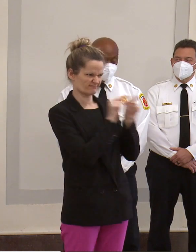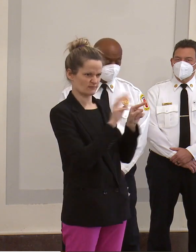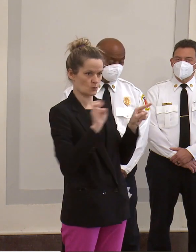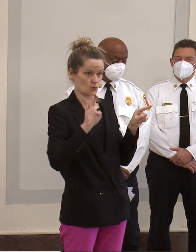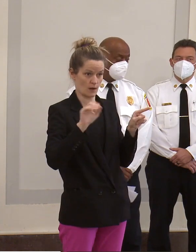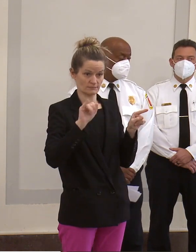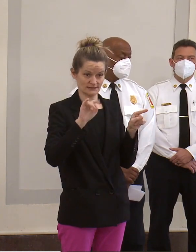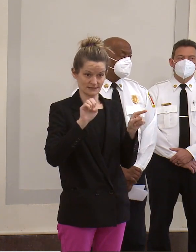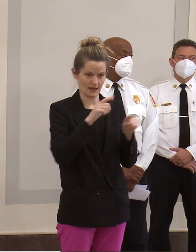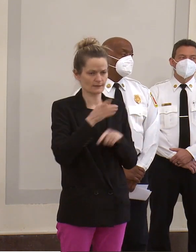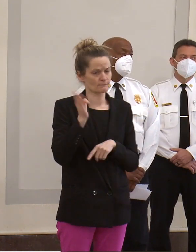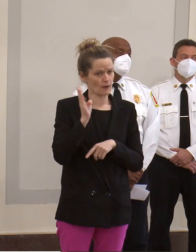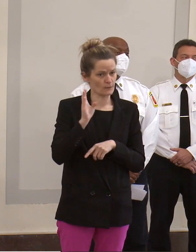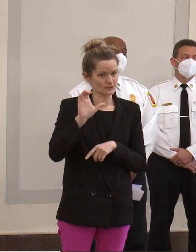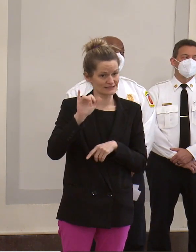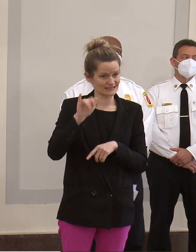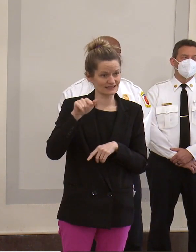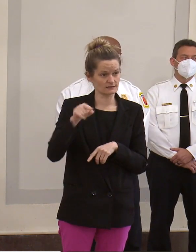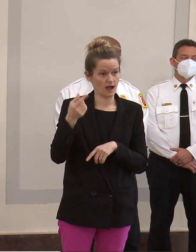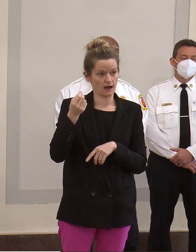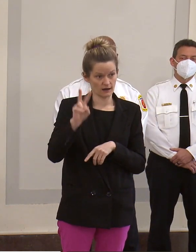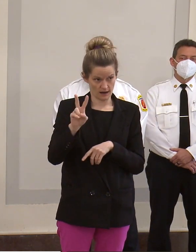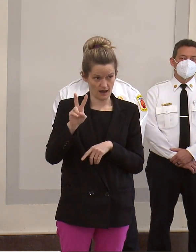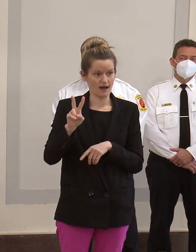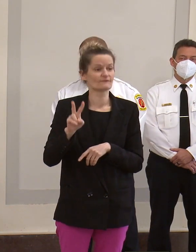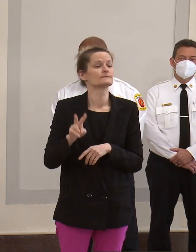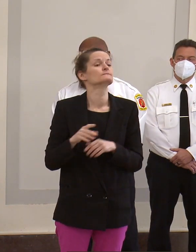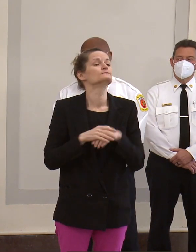Individuals without access to the internet can call